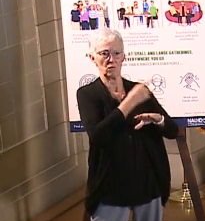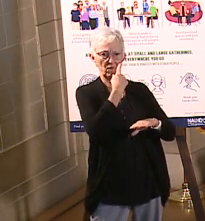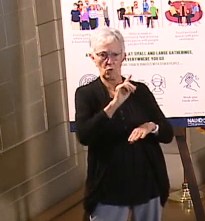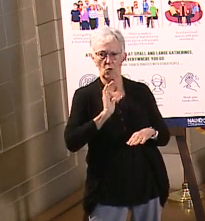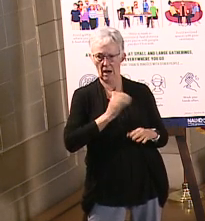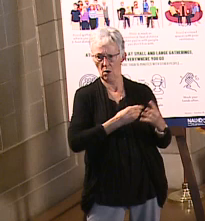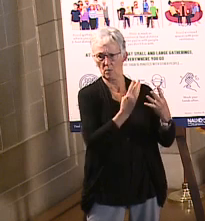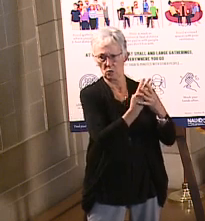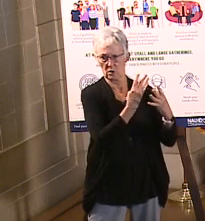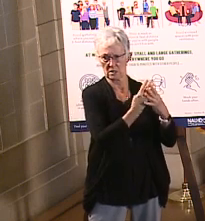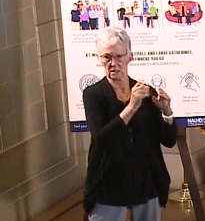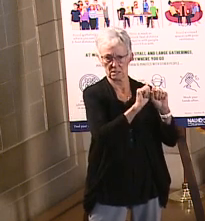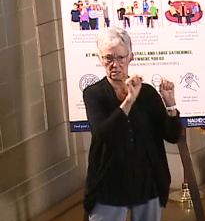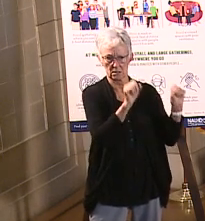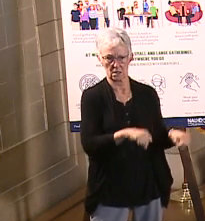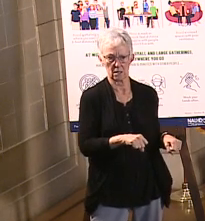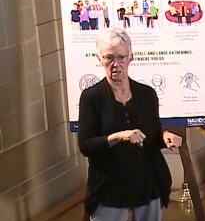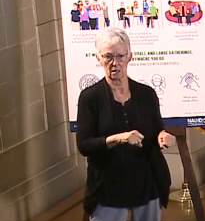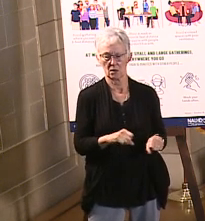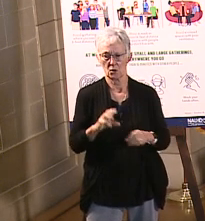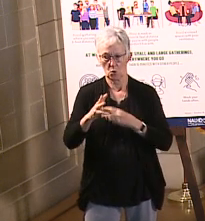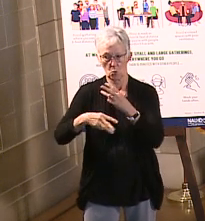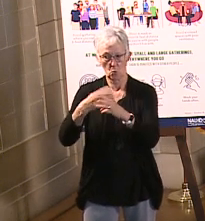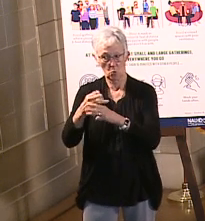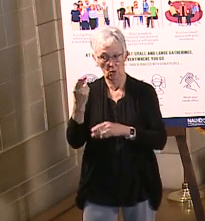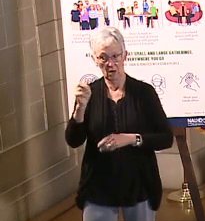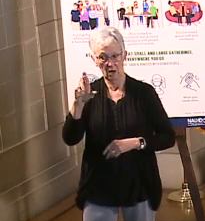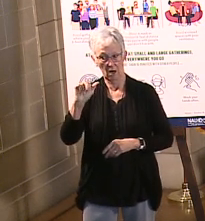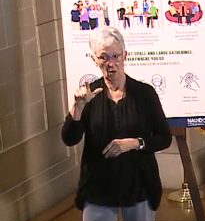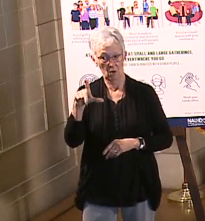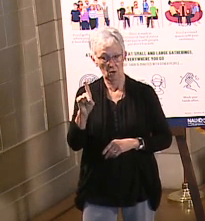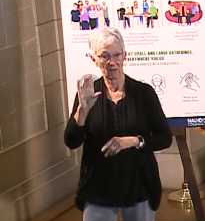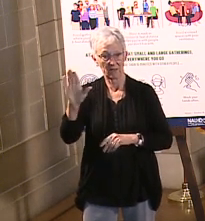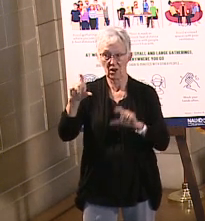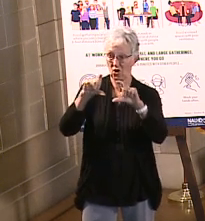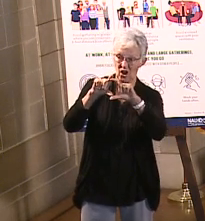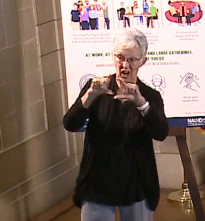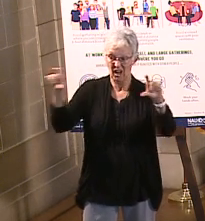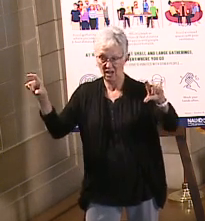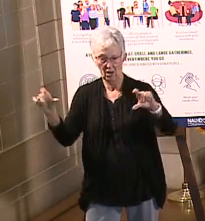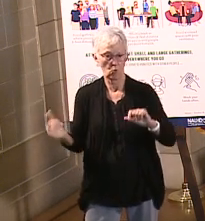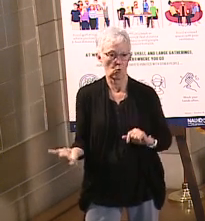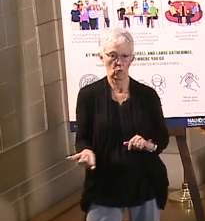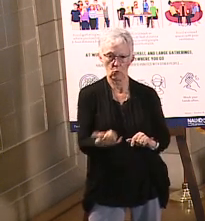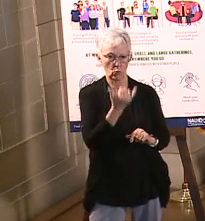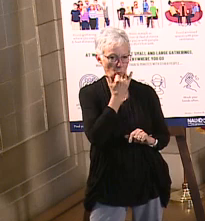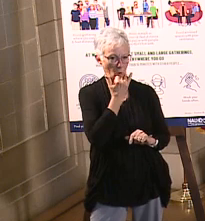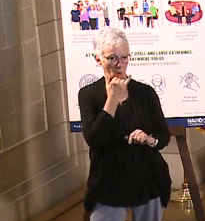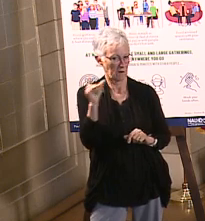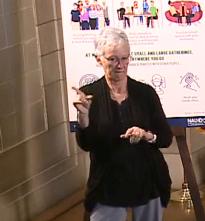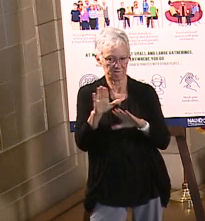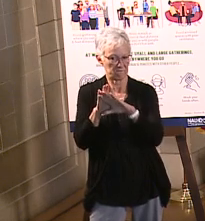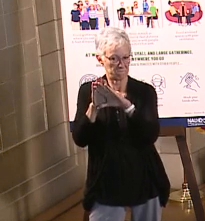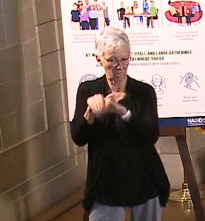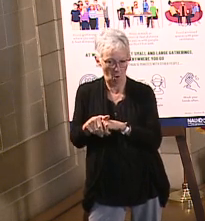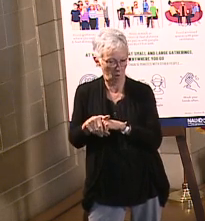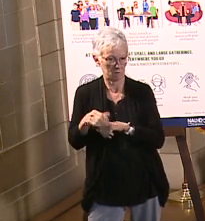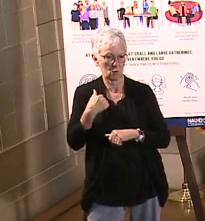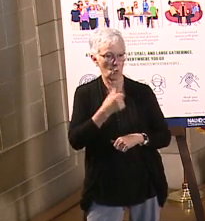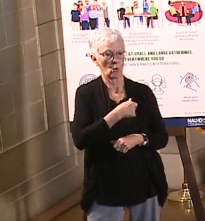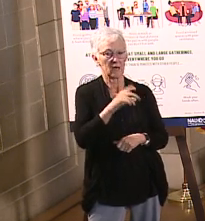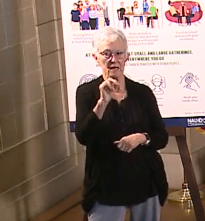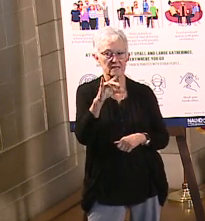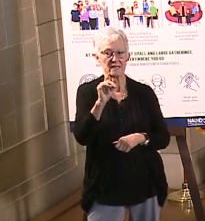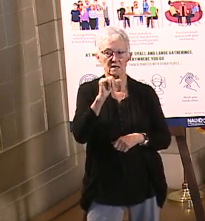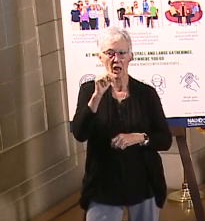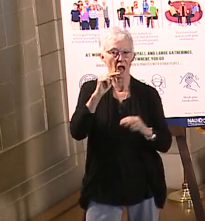The World Herald headline is wrong. It is absolutely false. It is not true. This was not a negotiated settlement. The